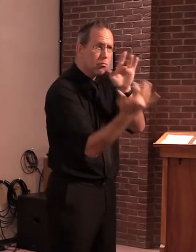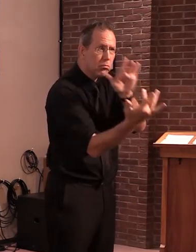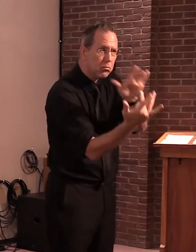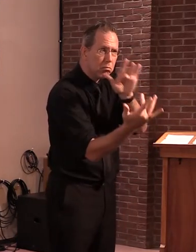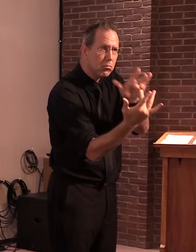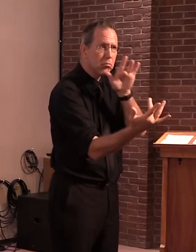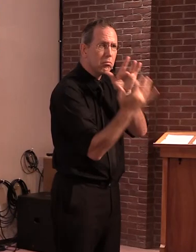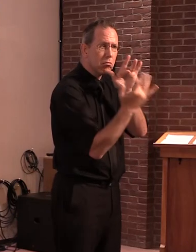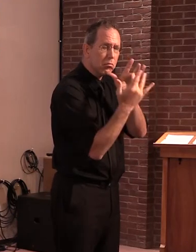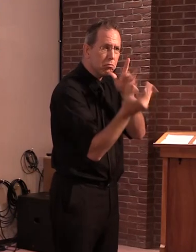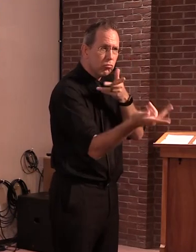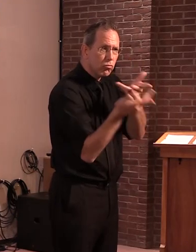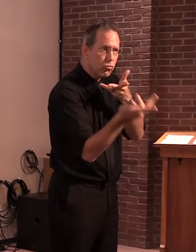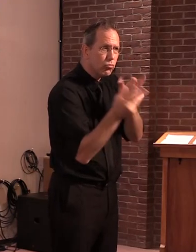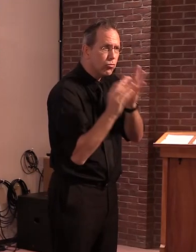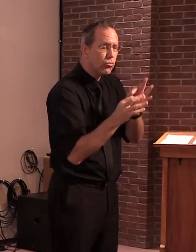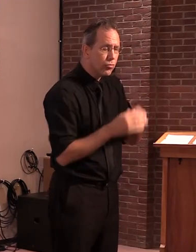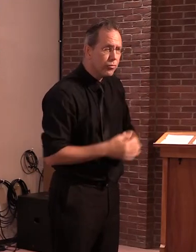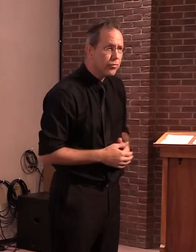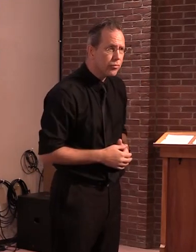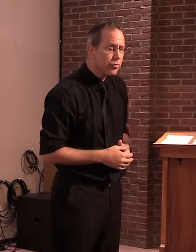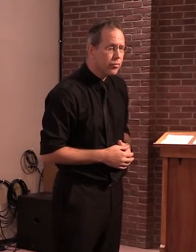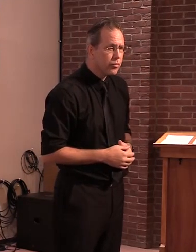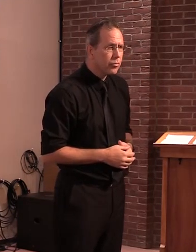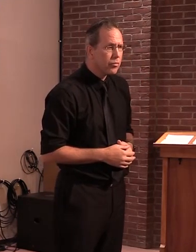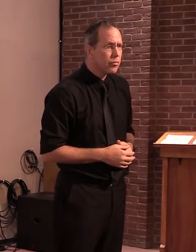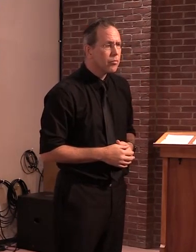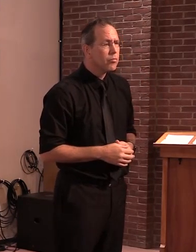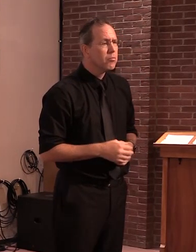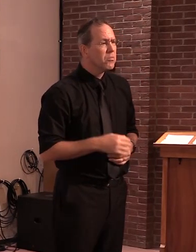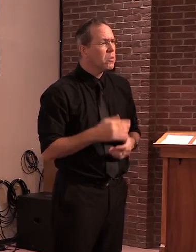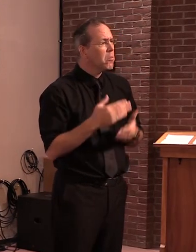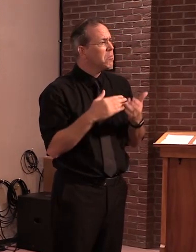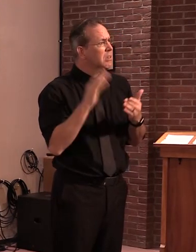supervisors and the facility down there.